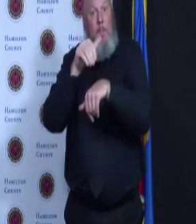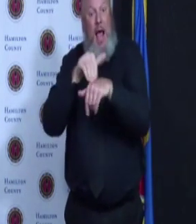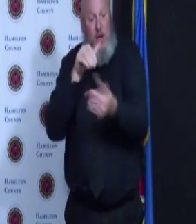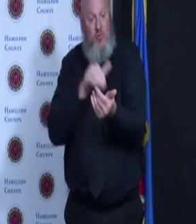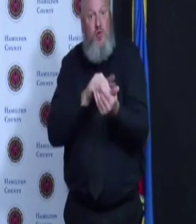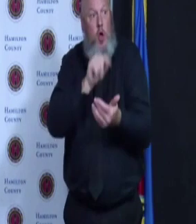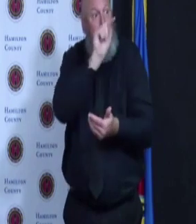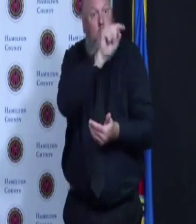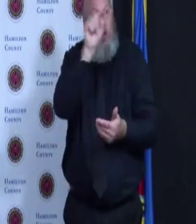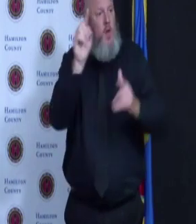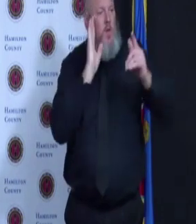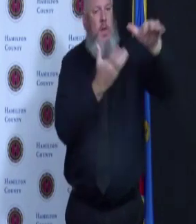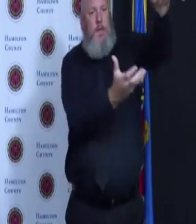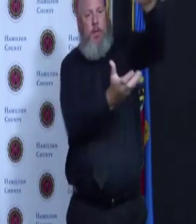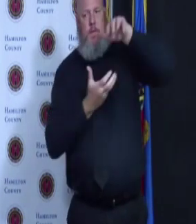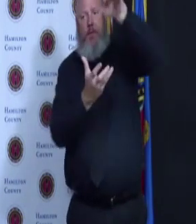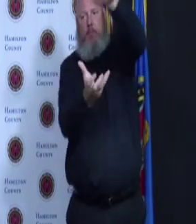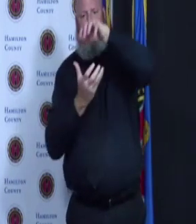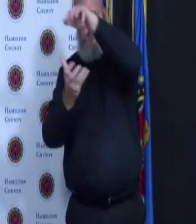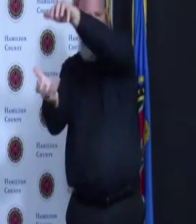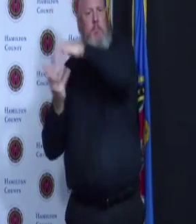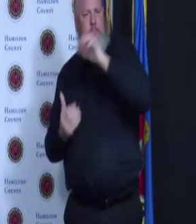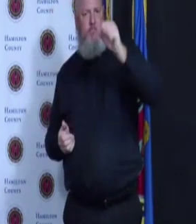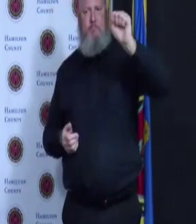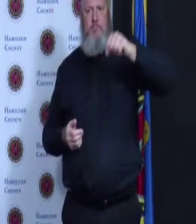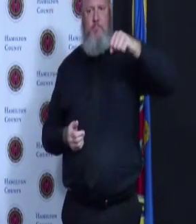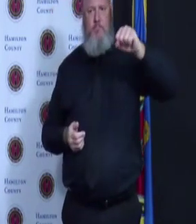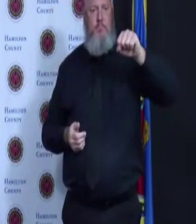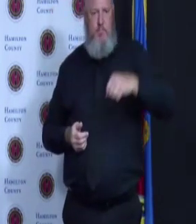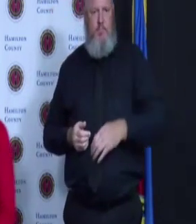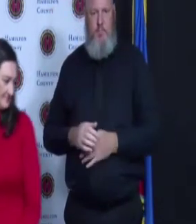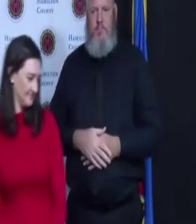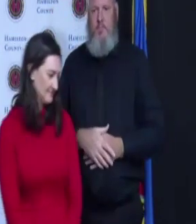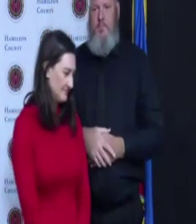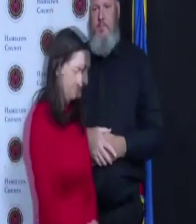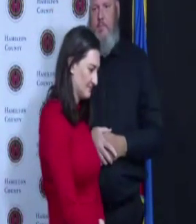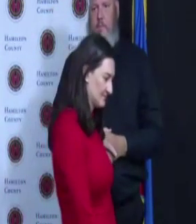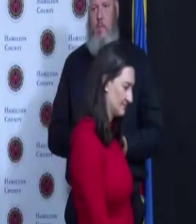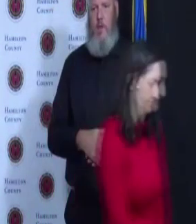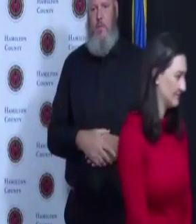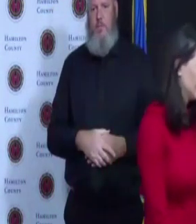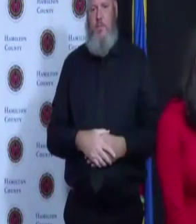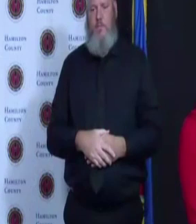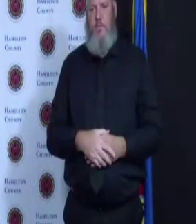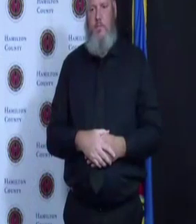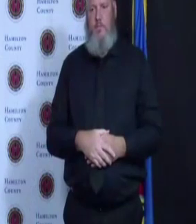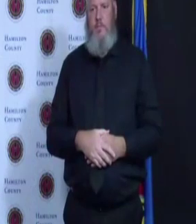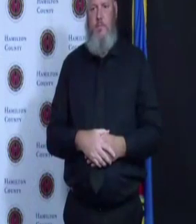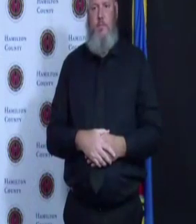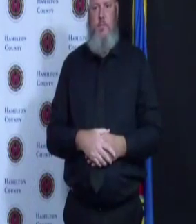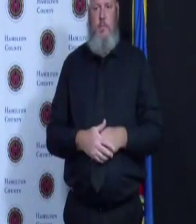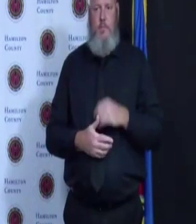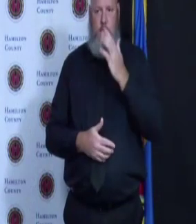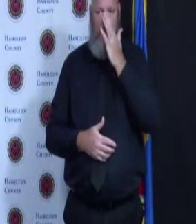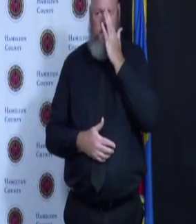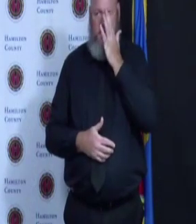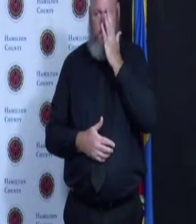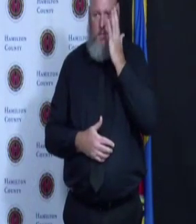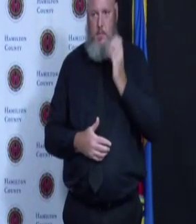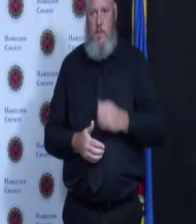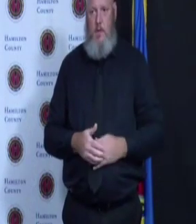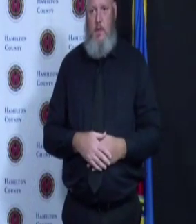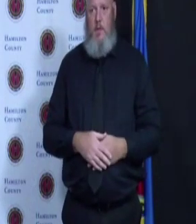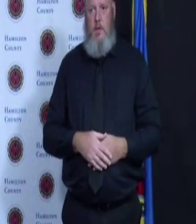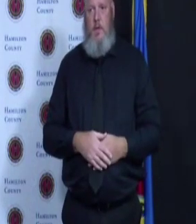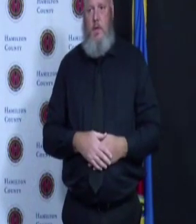large donations such as that. Can I also add on to that? So I just heard on the news this morning